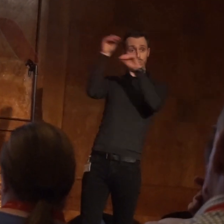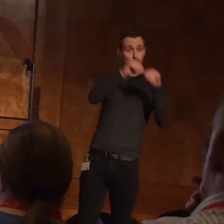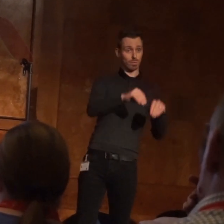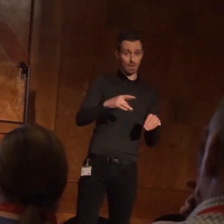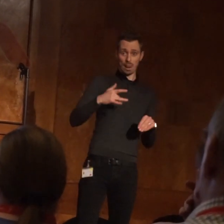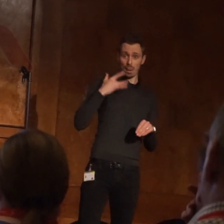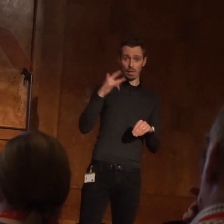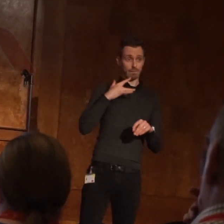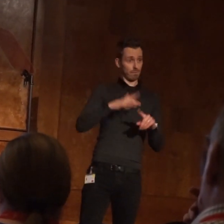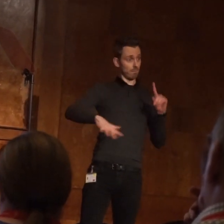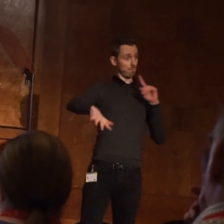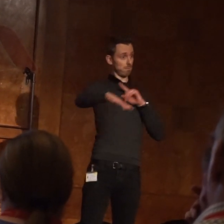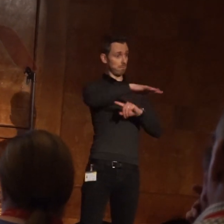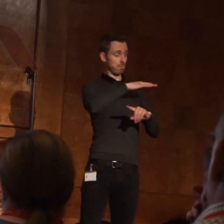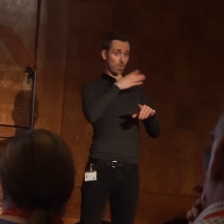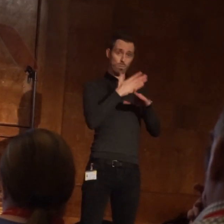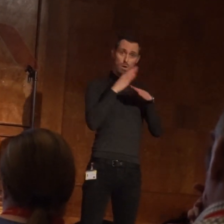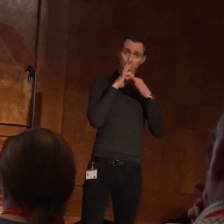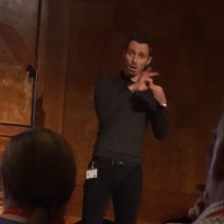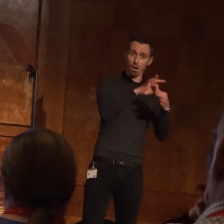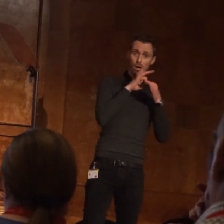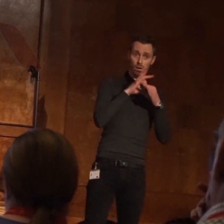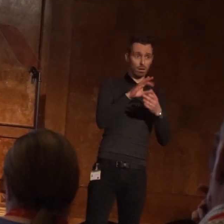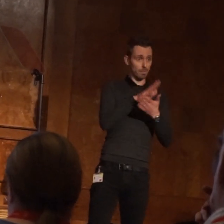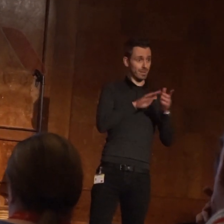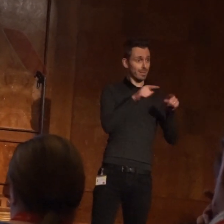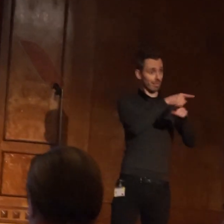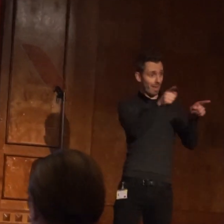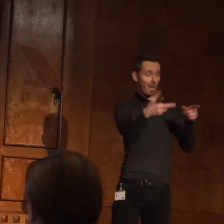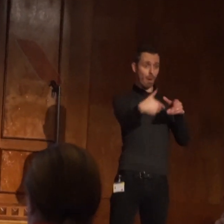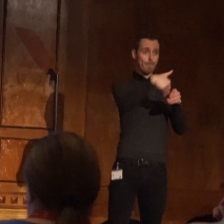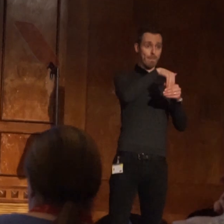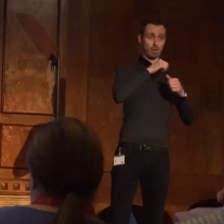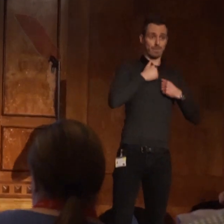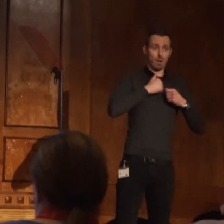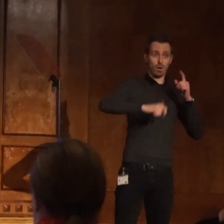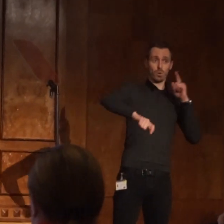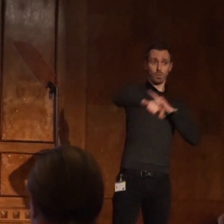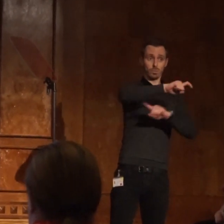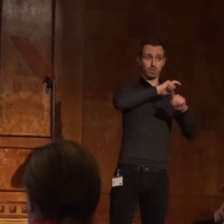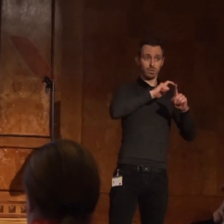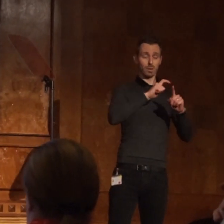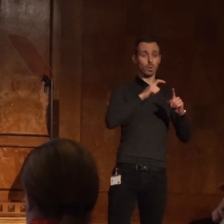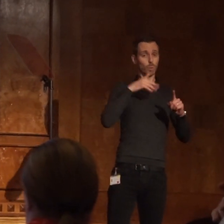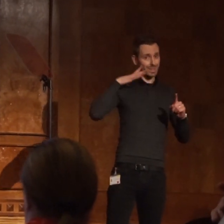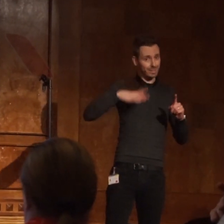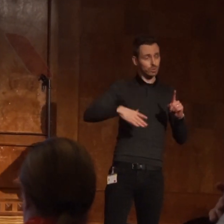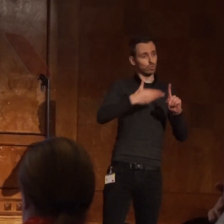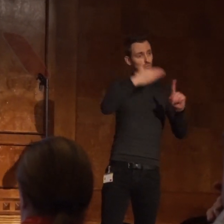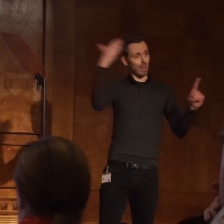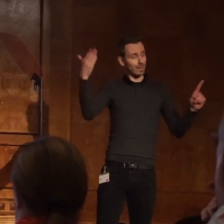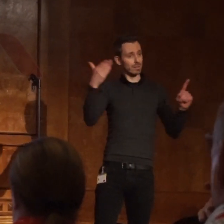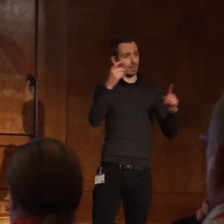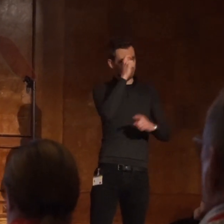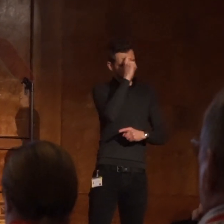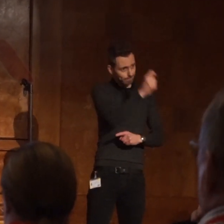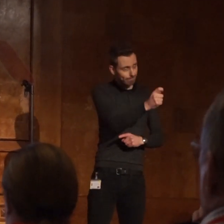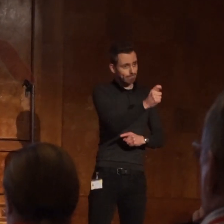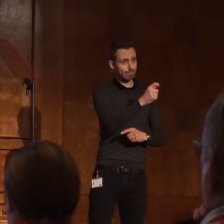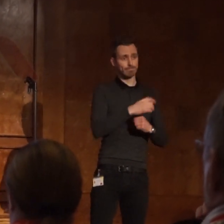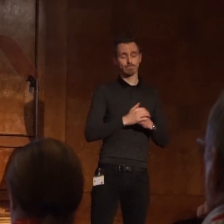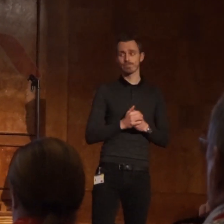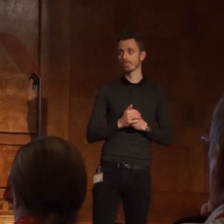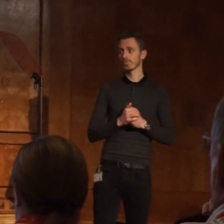They are part of our community. We should recognise this and recognise the fantastic contribution they make to our society.